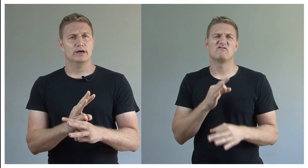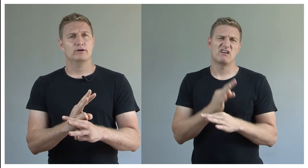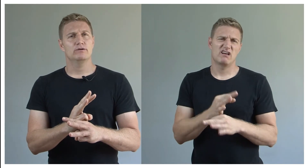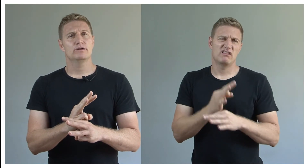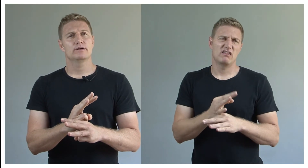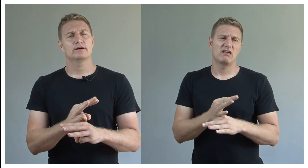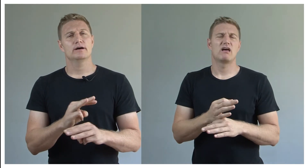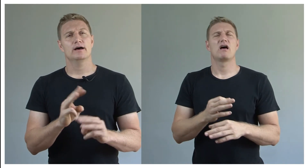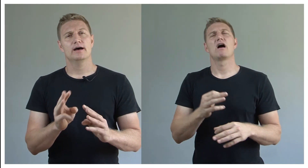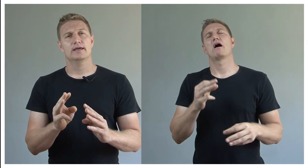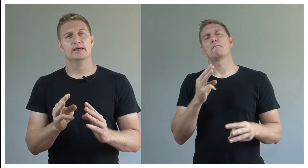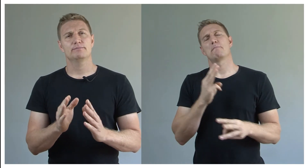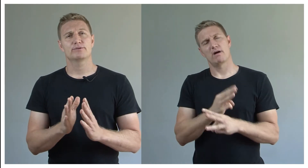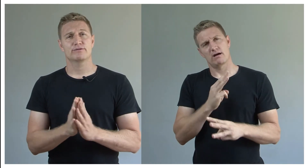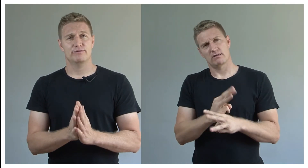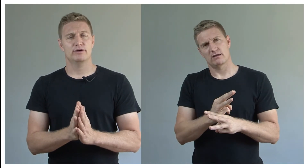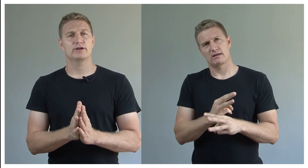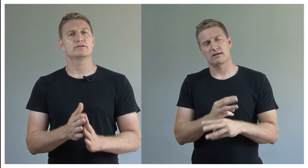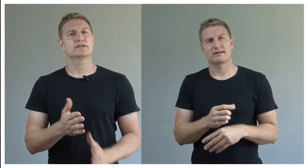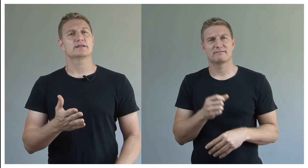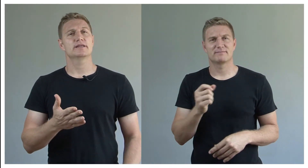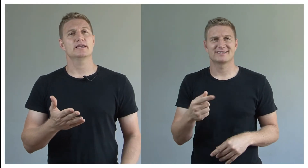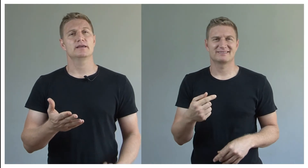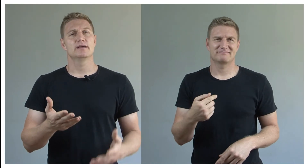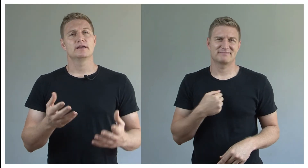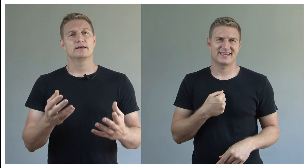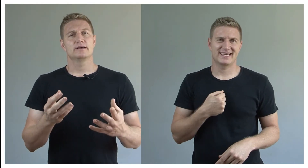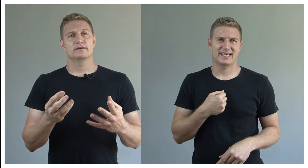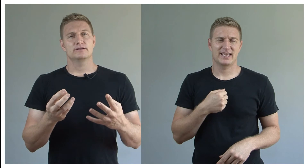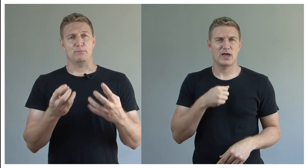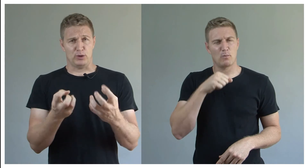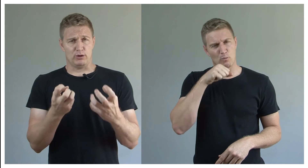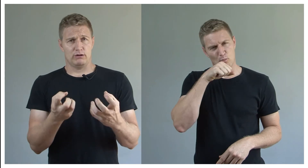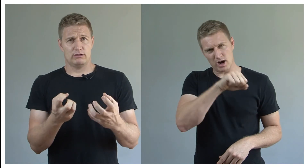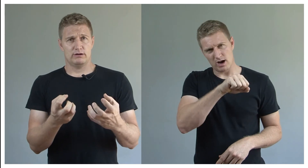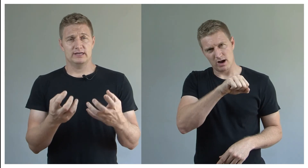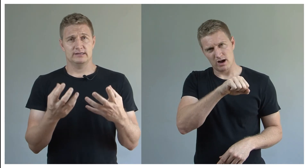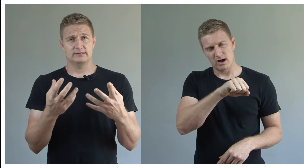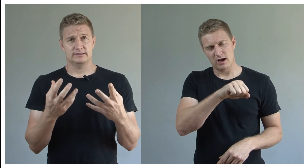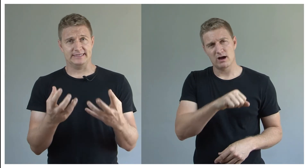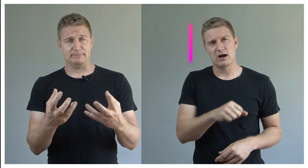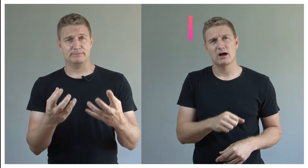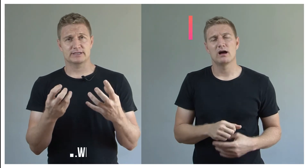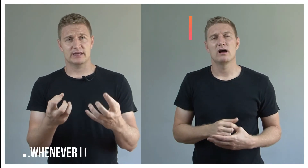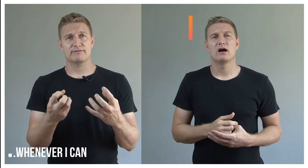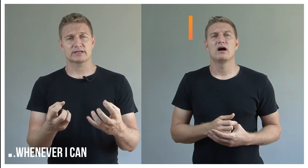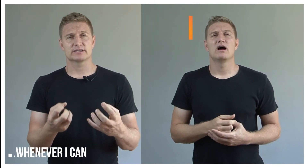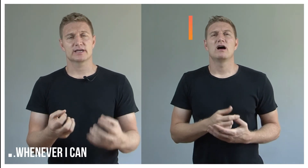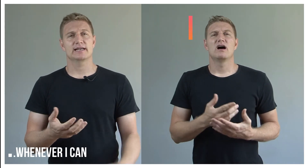although I prefer using the pure, deep South African sign